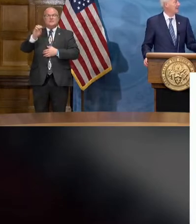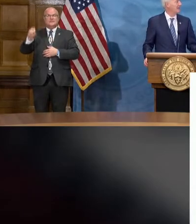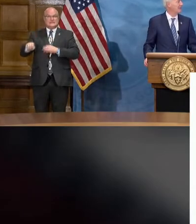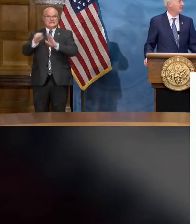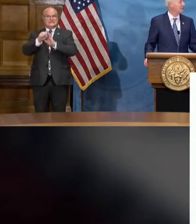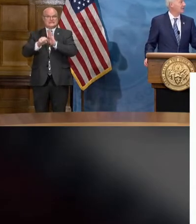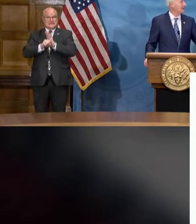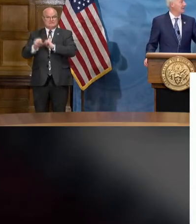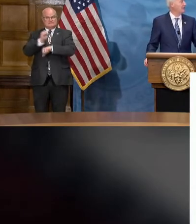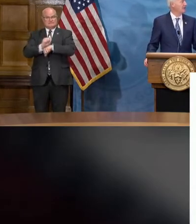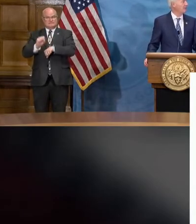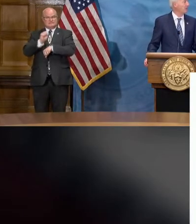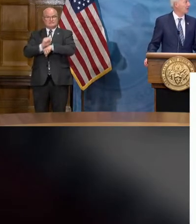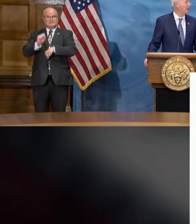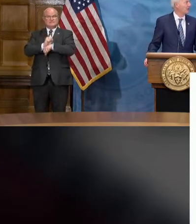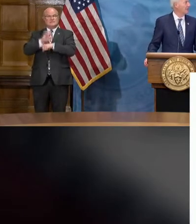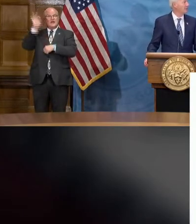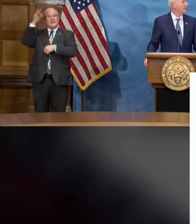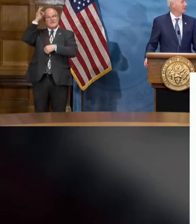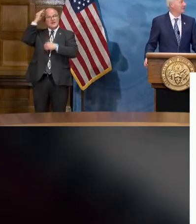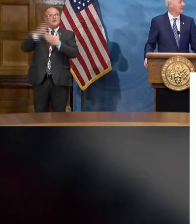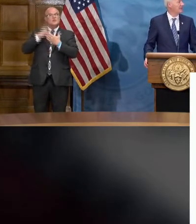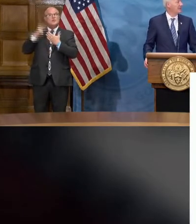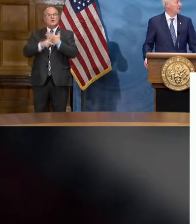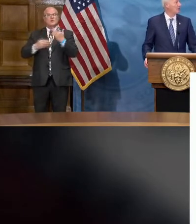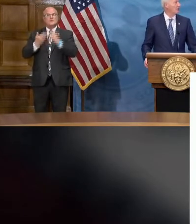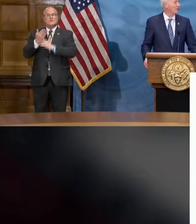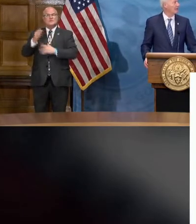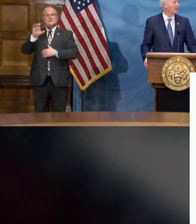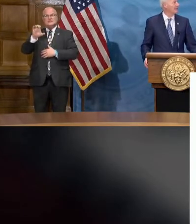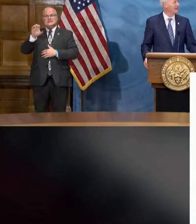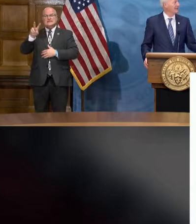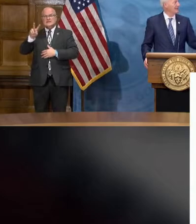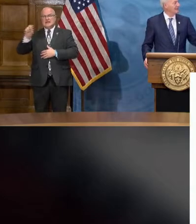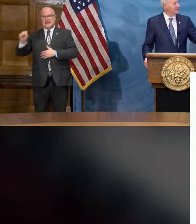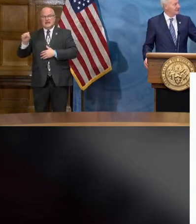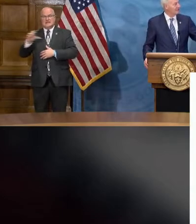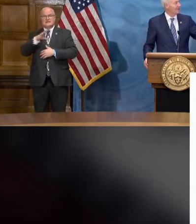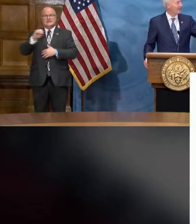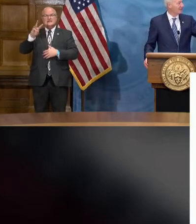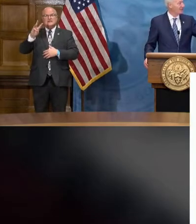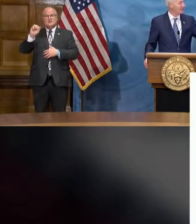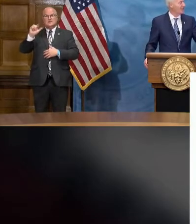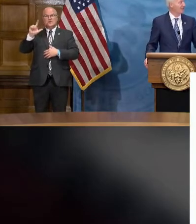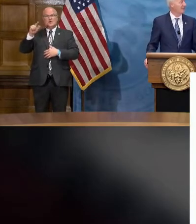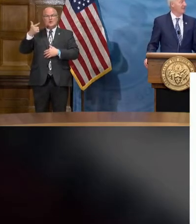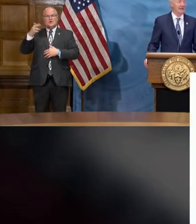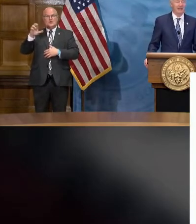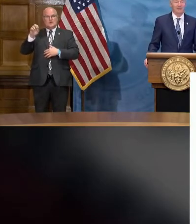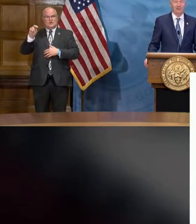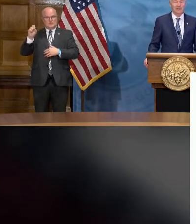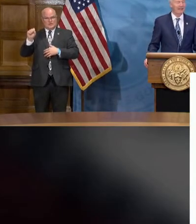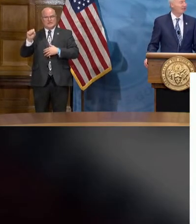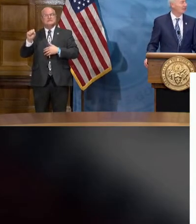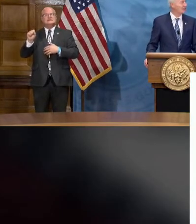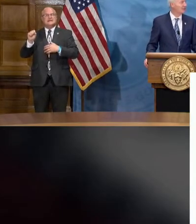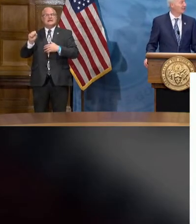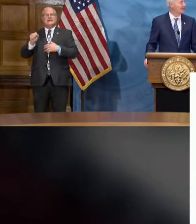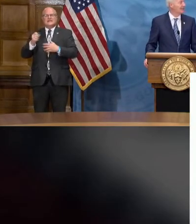state efforts. The federal program through CVS and Walgreens is a slower process. They're keeping back for